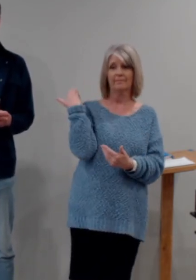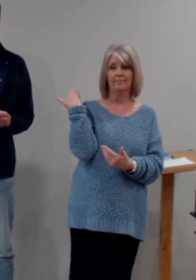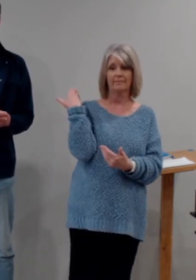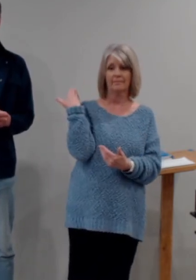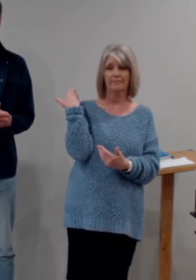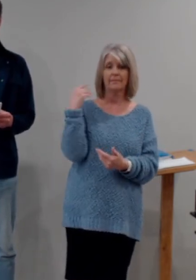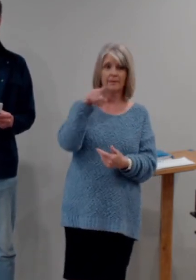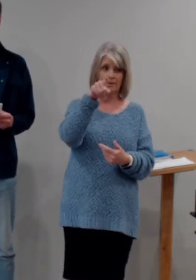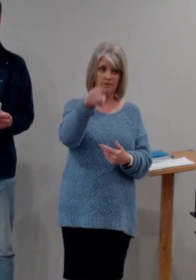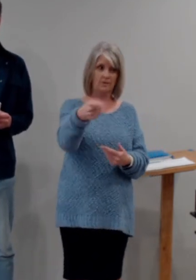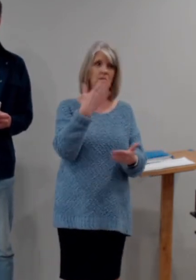you bad before,